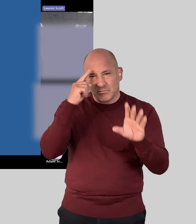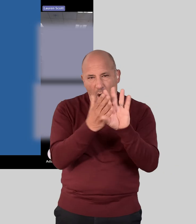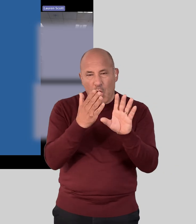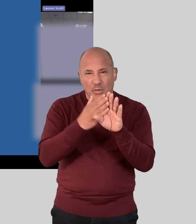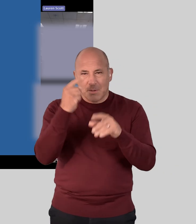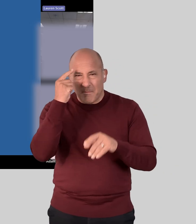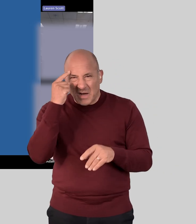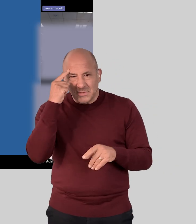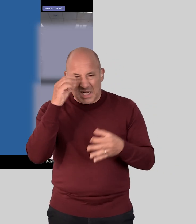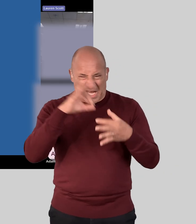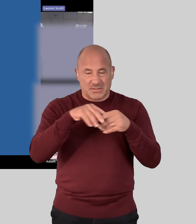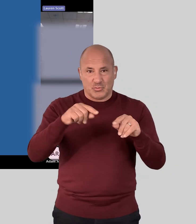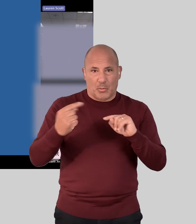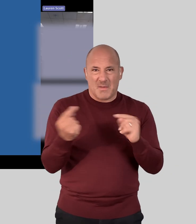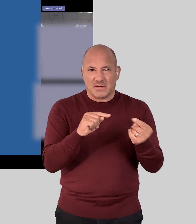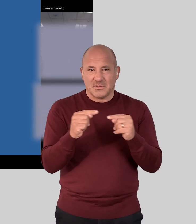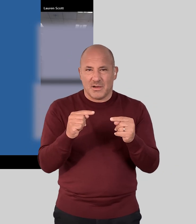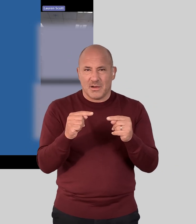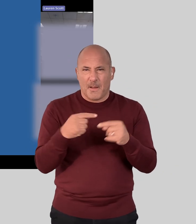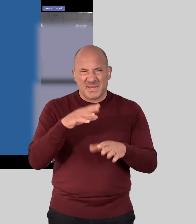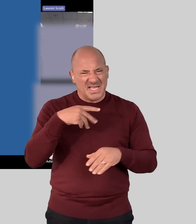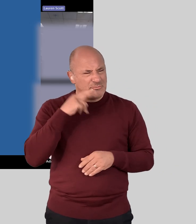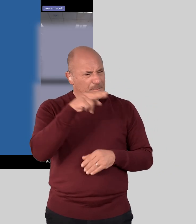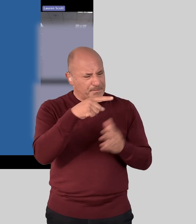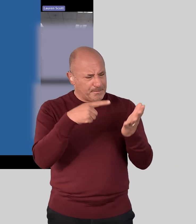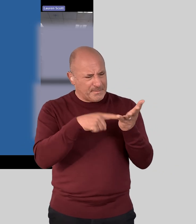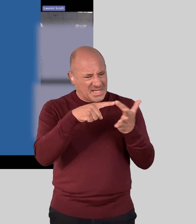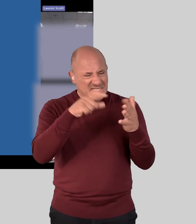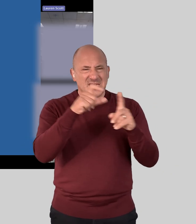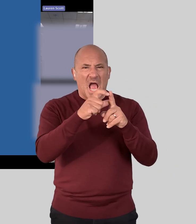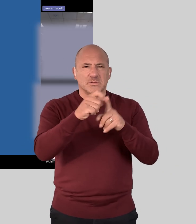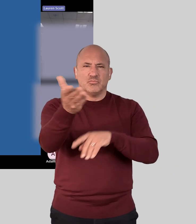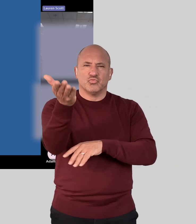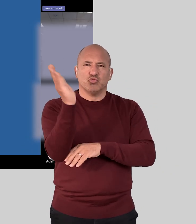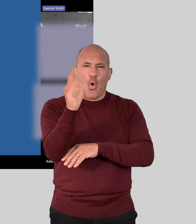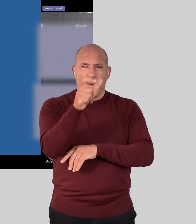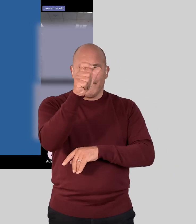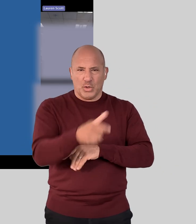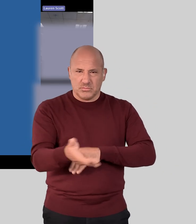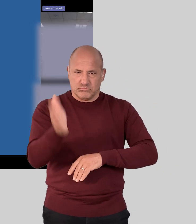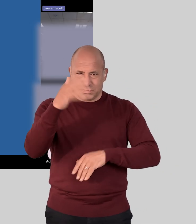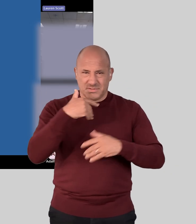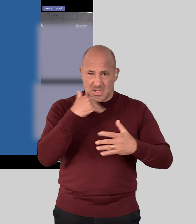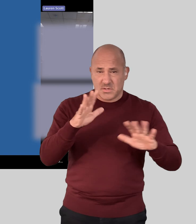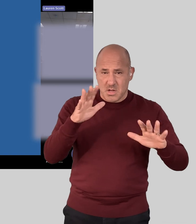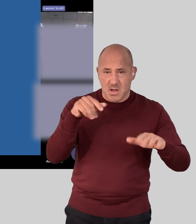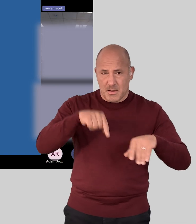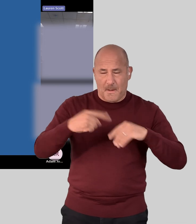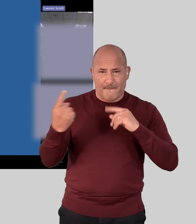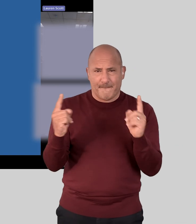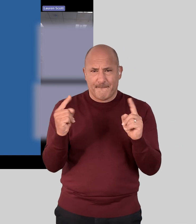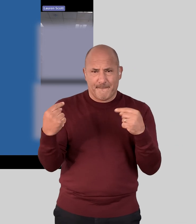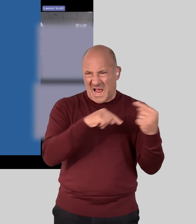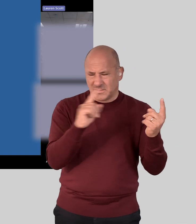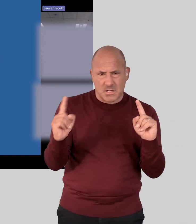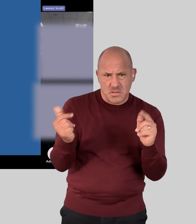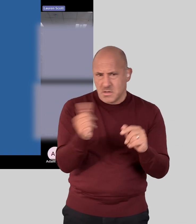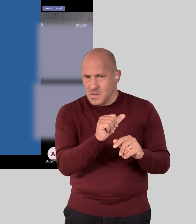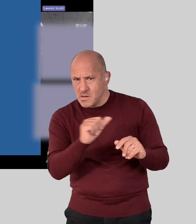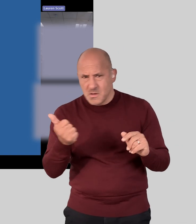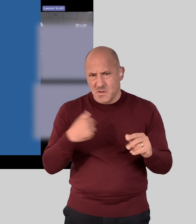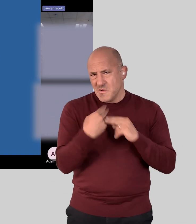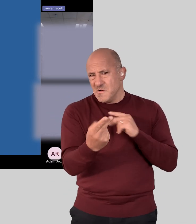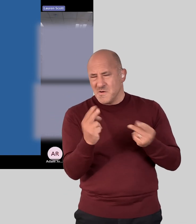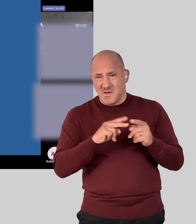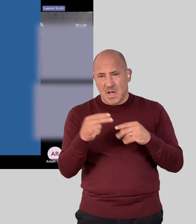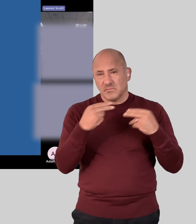psychology that happens when you're in a battle. And I saw someone delivering a TED talk once, and it said that